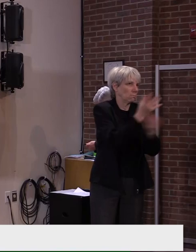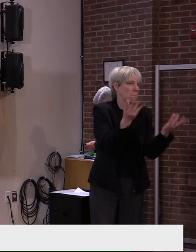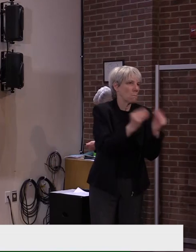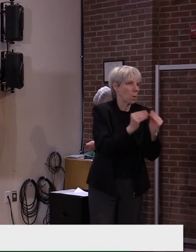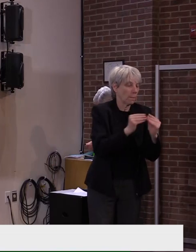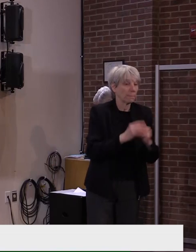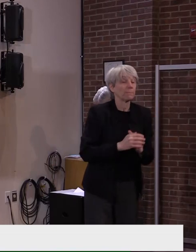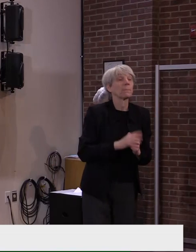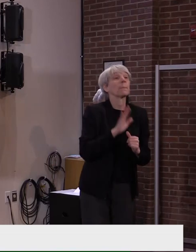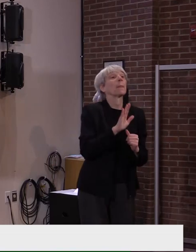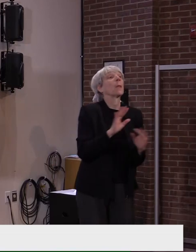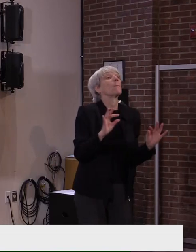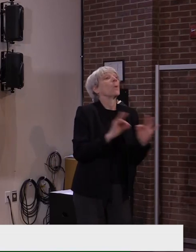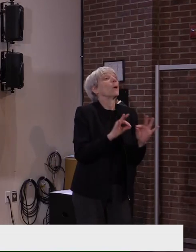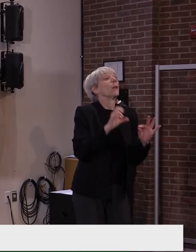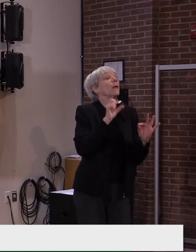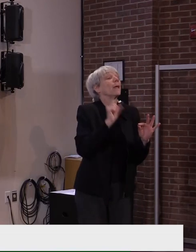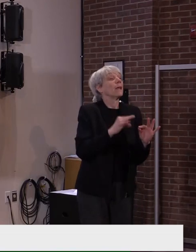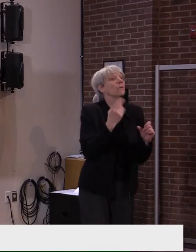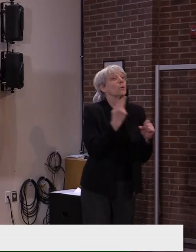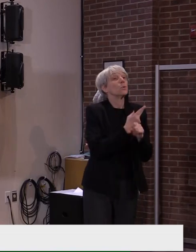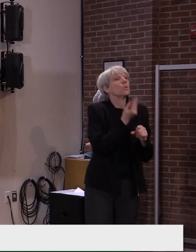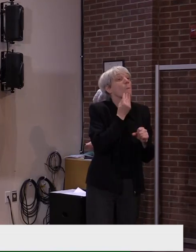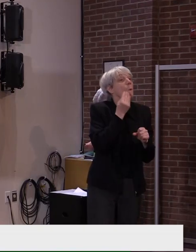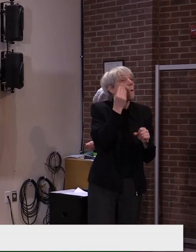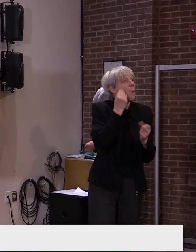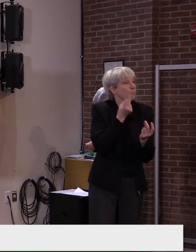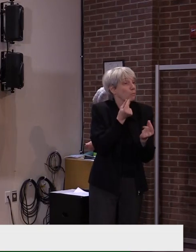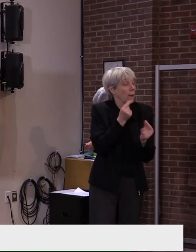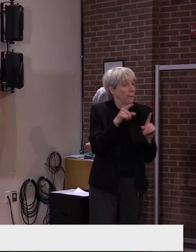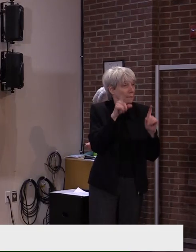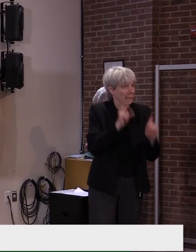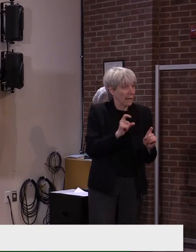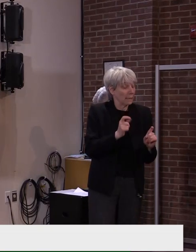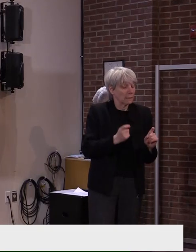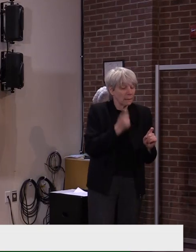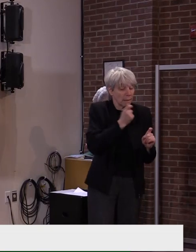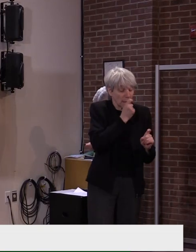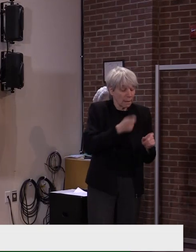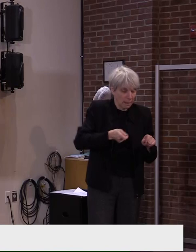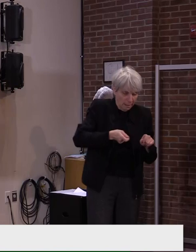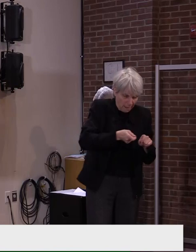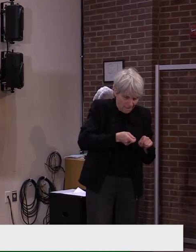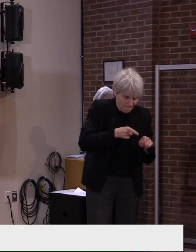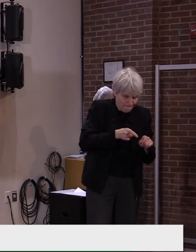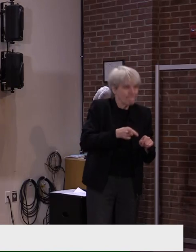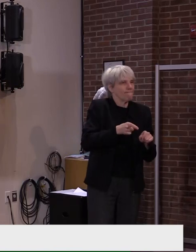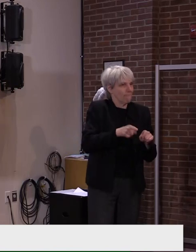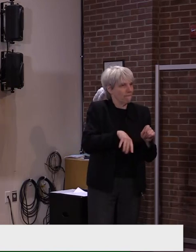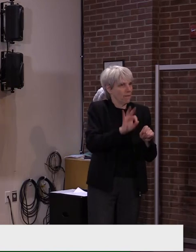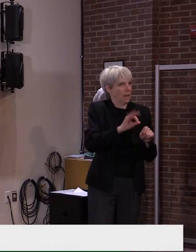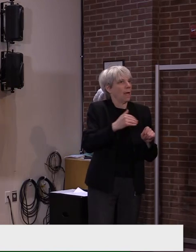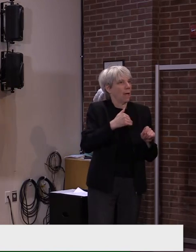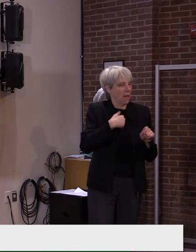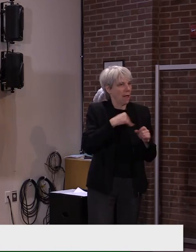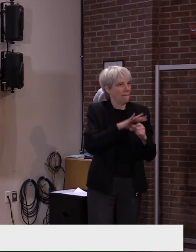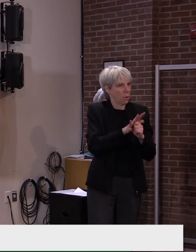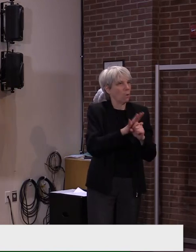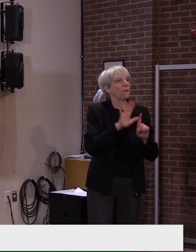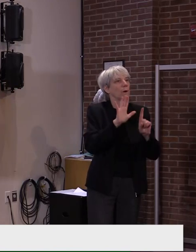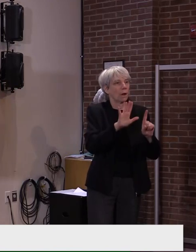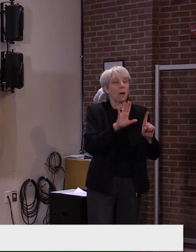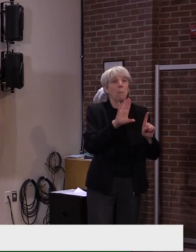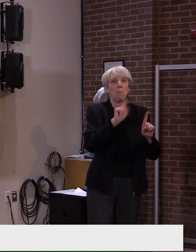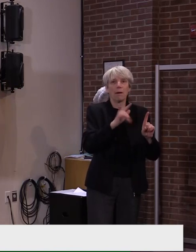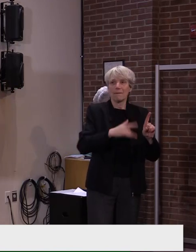you test positive with an at-home test and you are not severely ill, please do not go to the